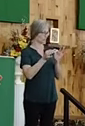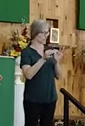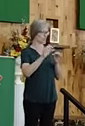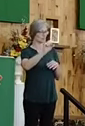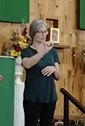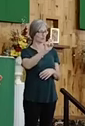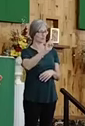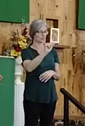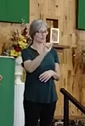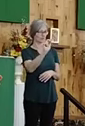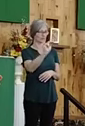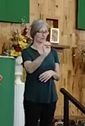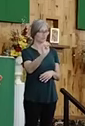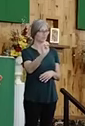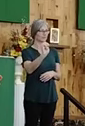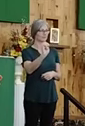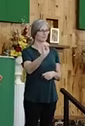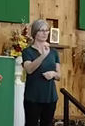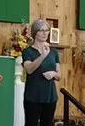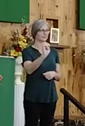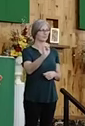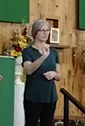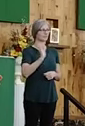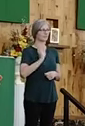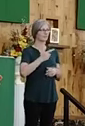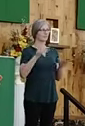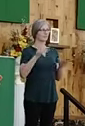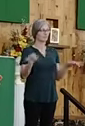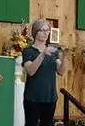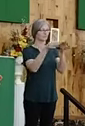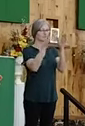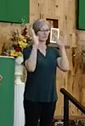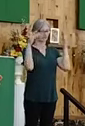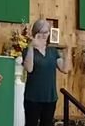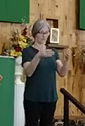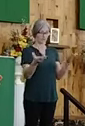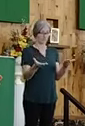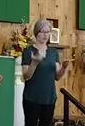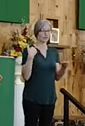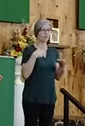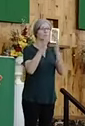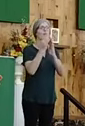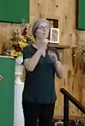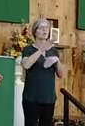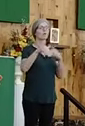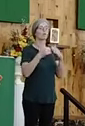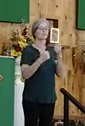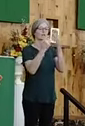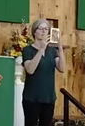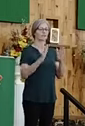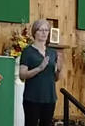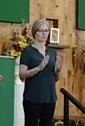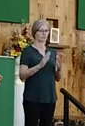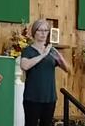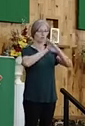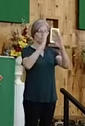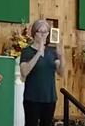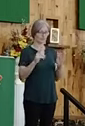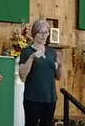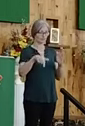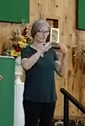is Suzanne Barnard. Our mass intention, we pray for all our benefactors, guardians of